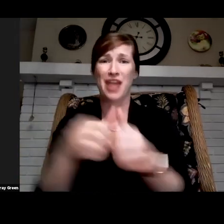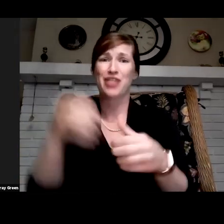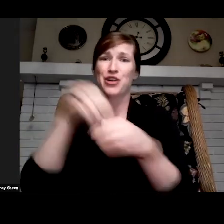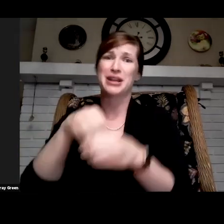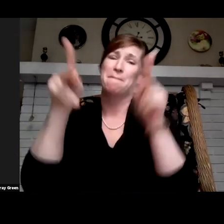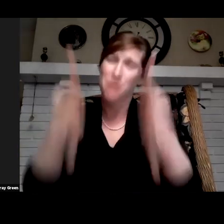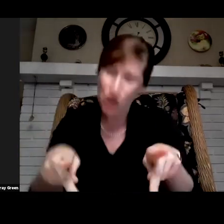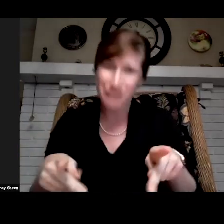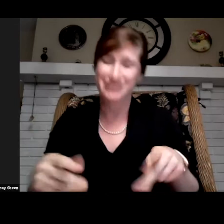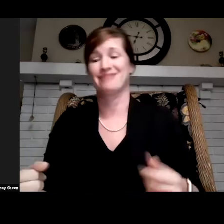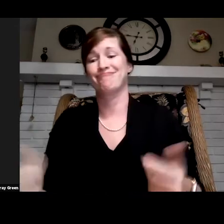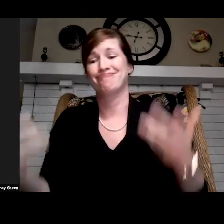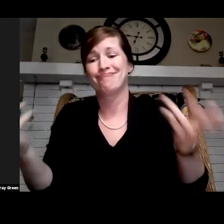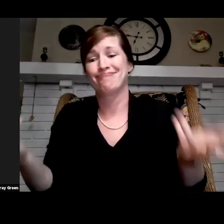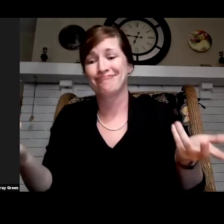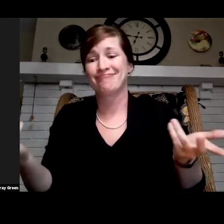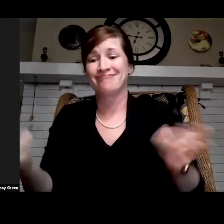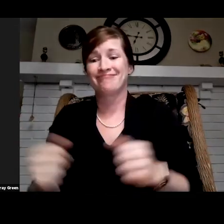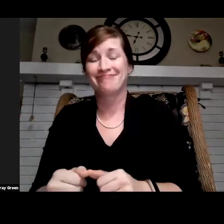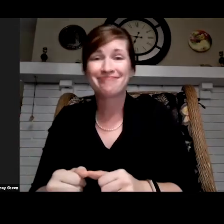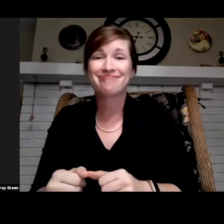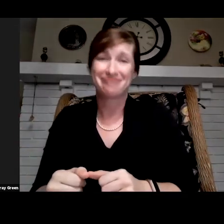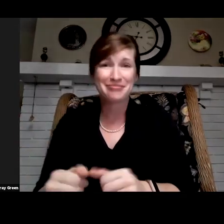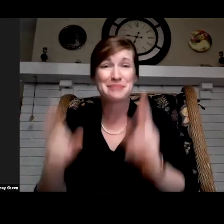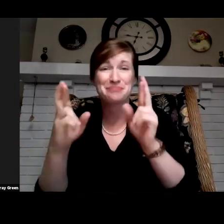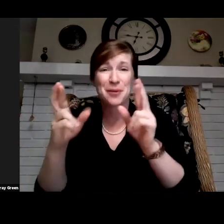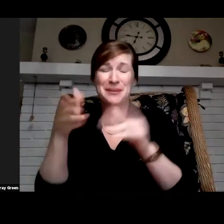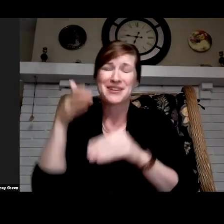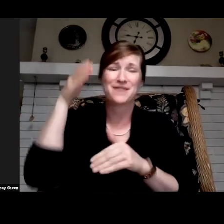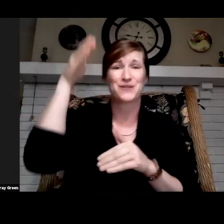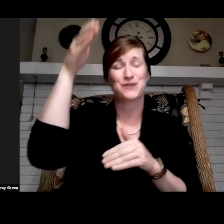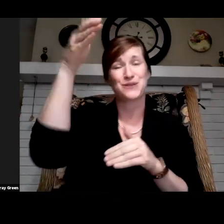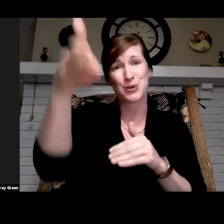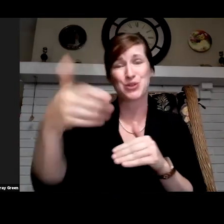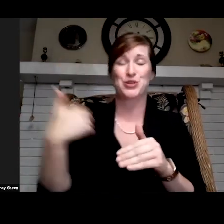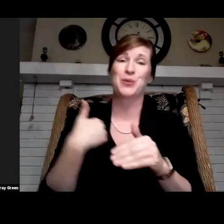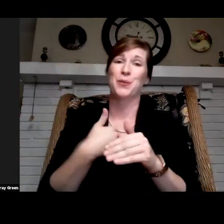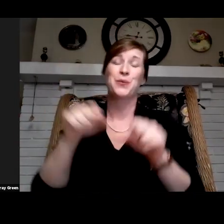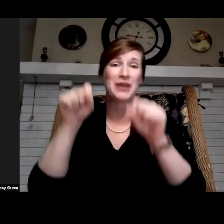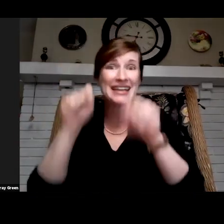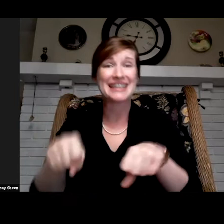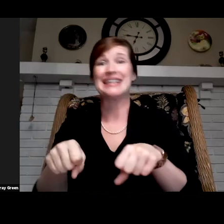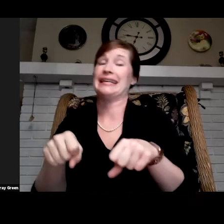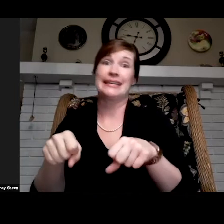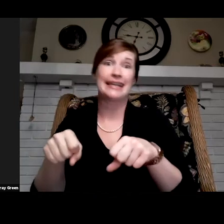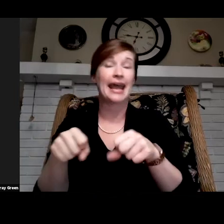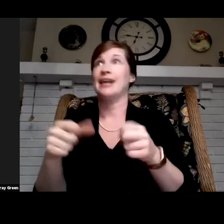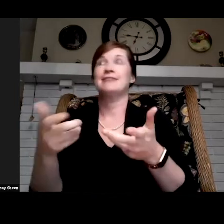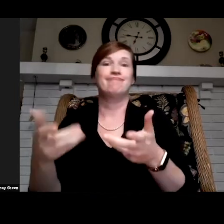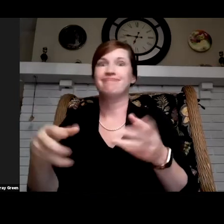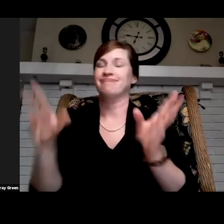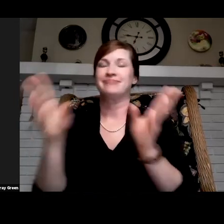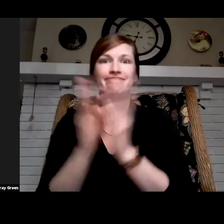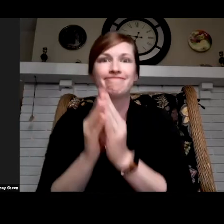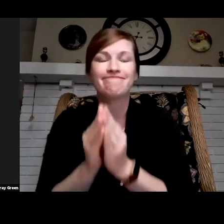I really wish we could all get together in person. So I'm hoping in the future